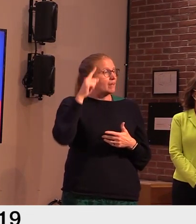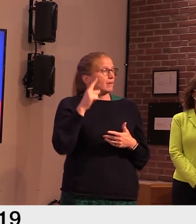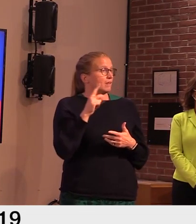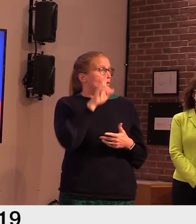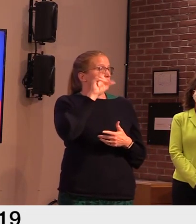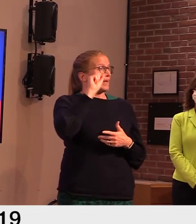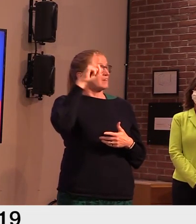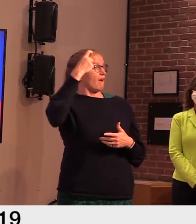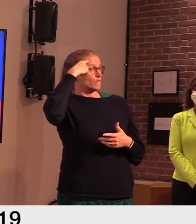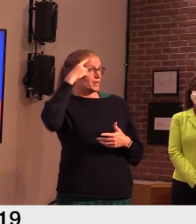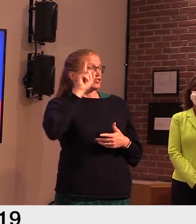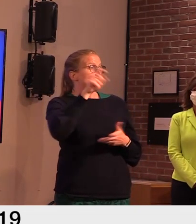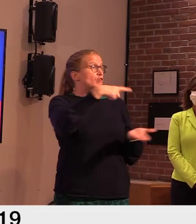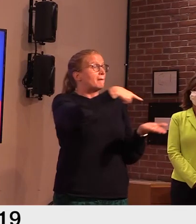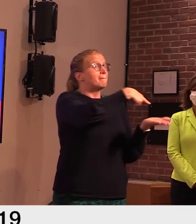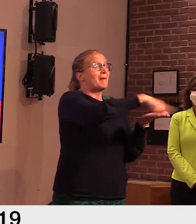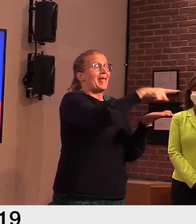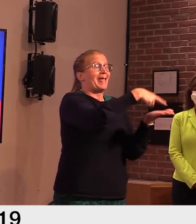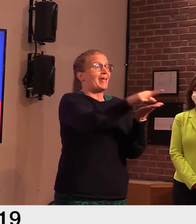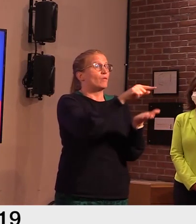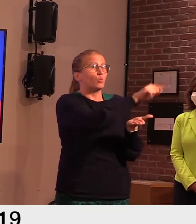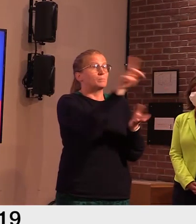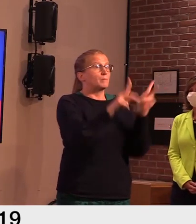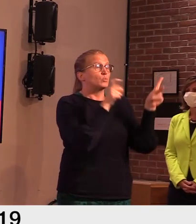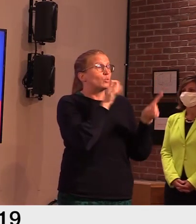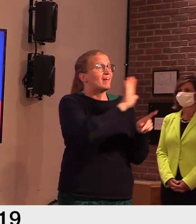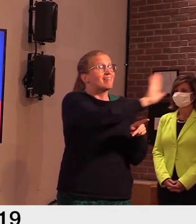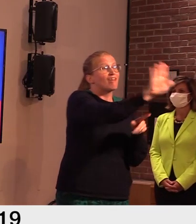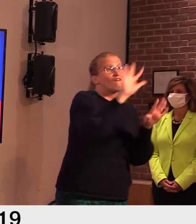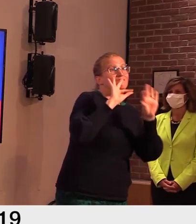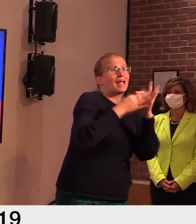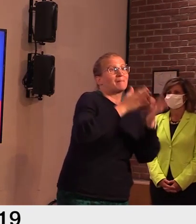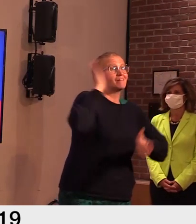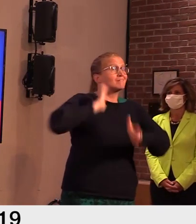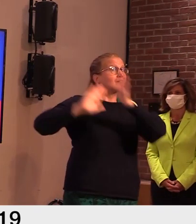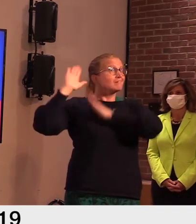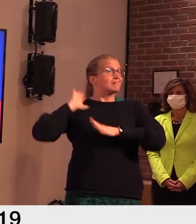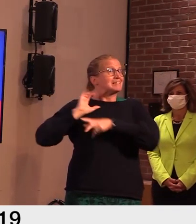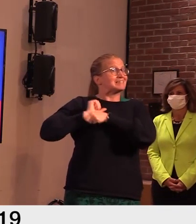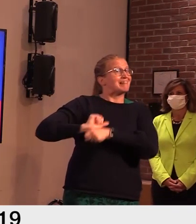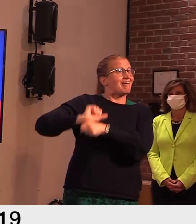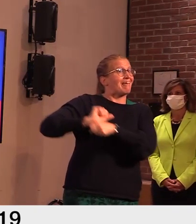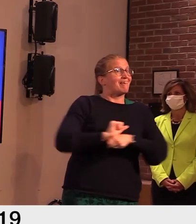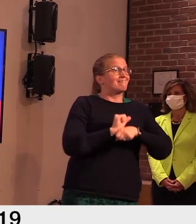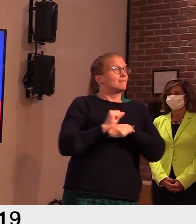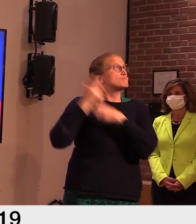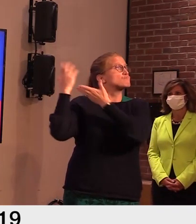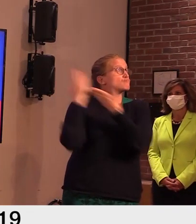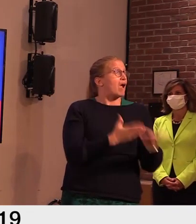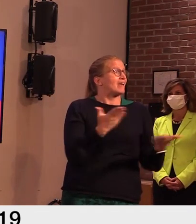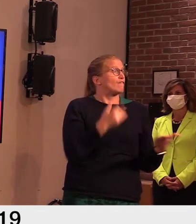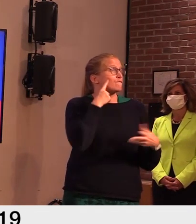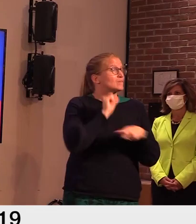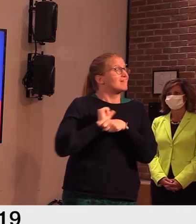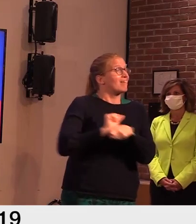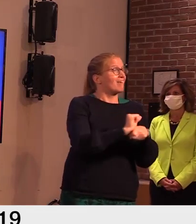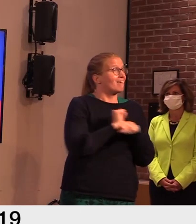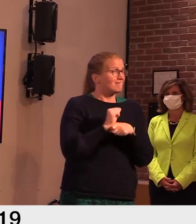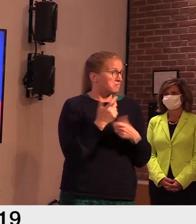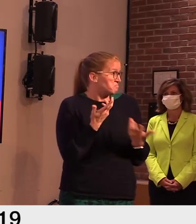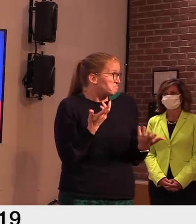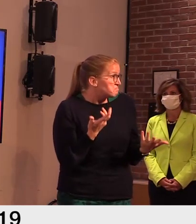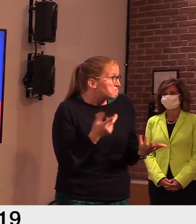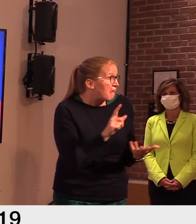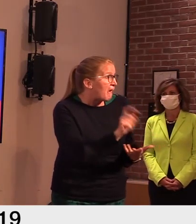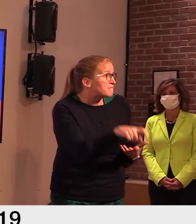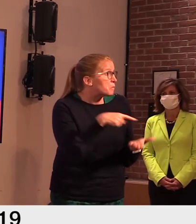Pete Hirschfeld, VPR. Governor, as you just said, not that long ago, do you think government needs to repair the financial harm that was done to